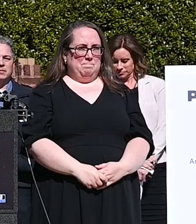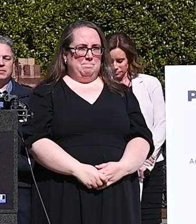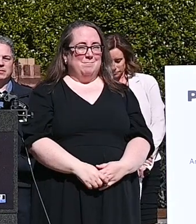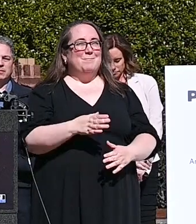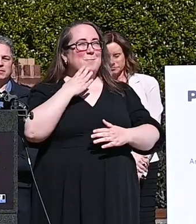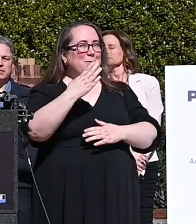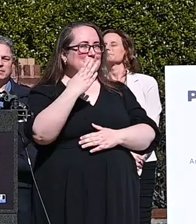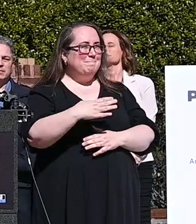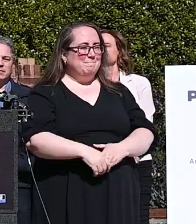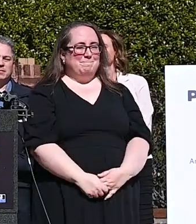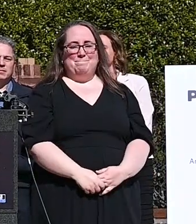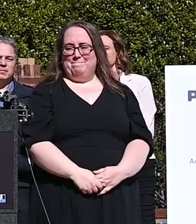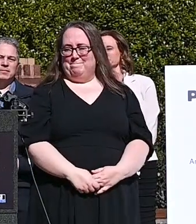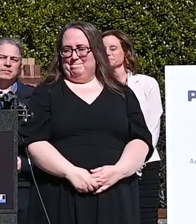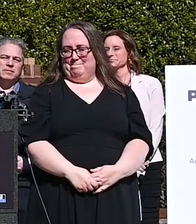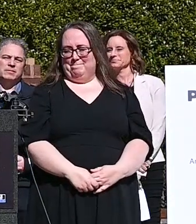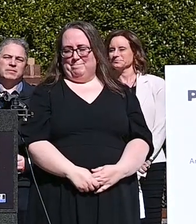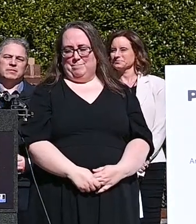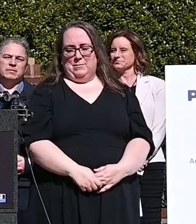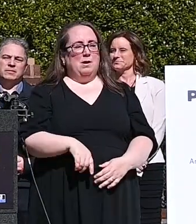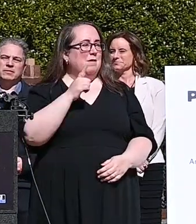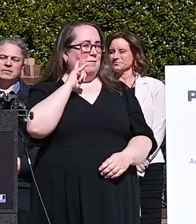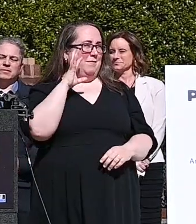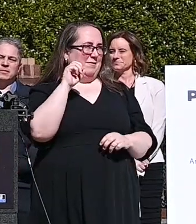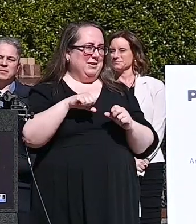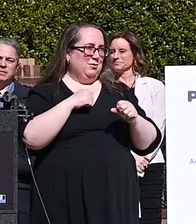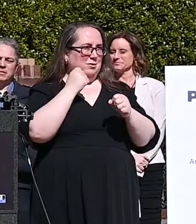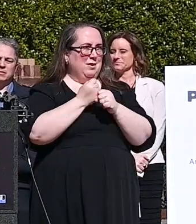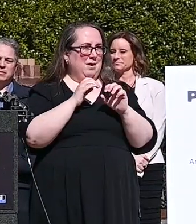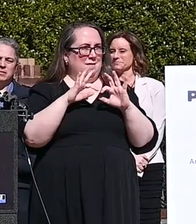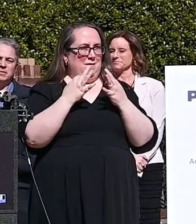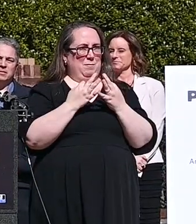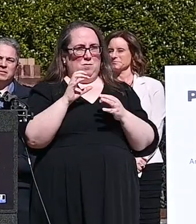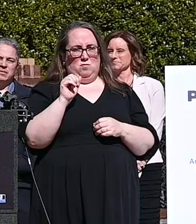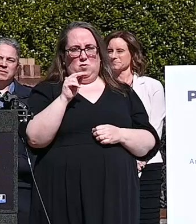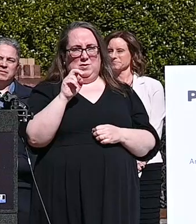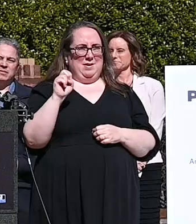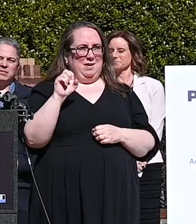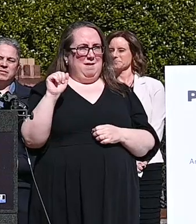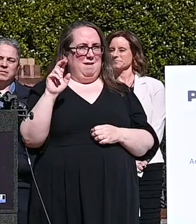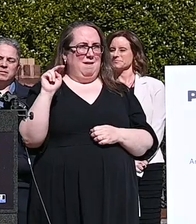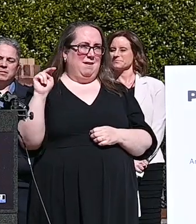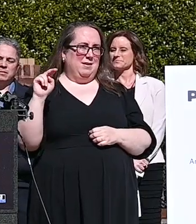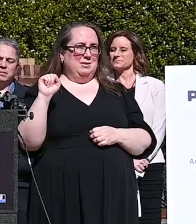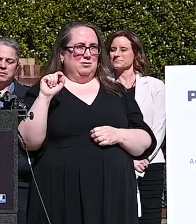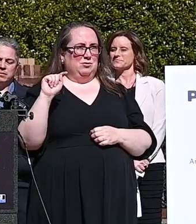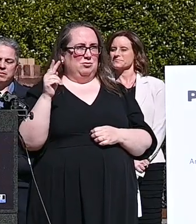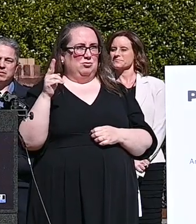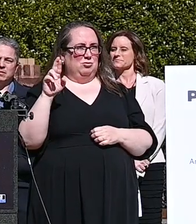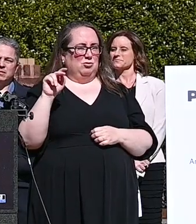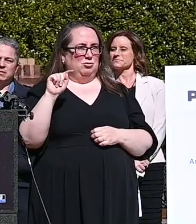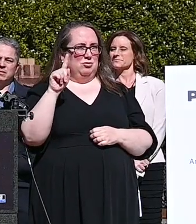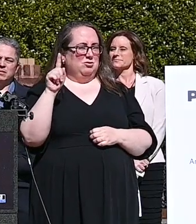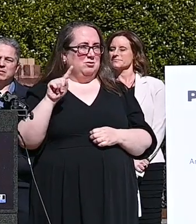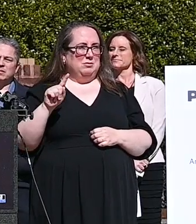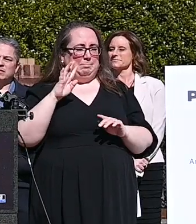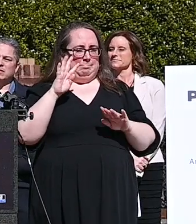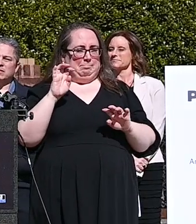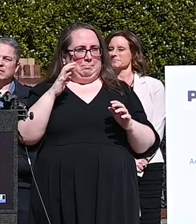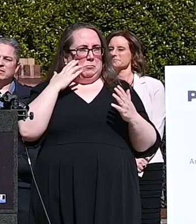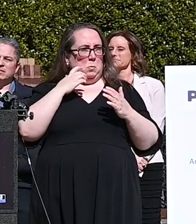Good morning. For nearly 50 years, the family of Roseann and Sturtz has lived with unanswered